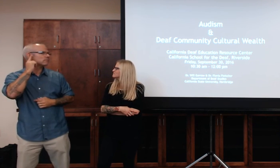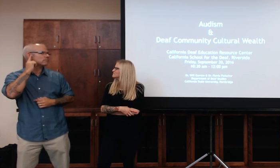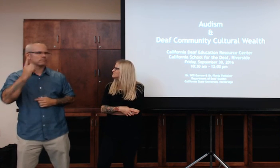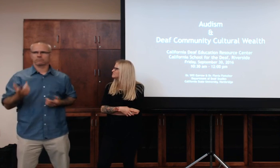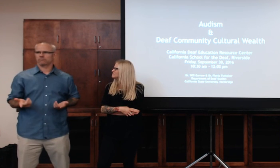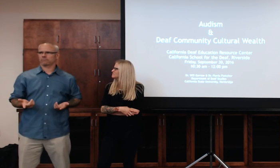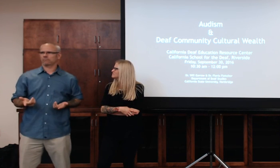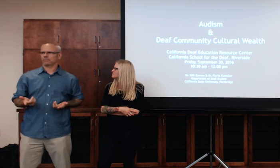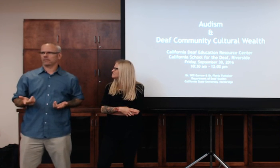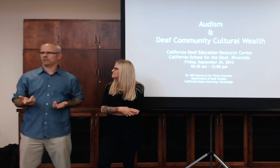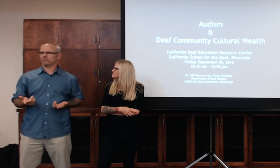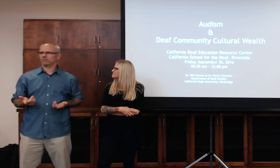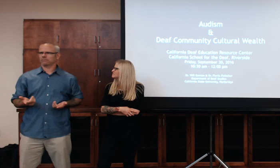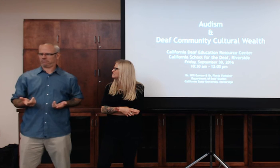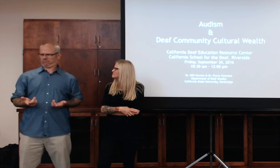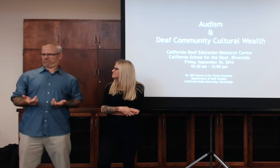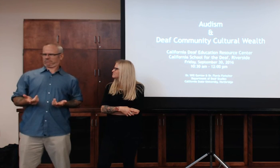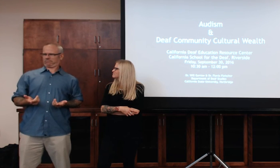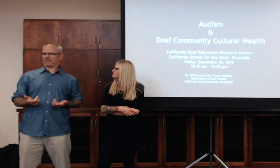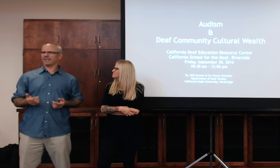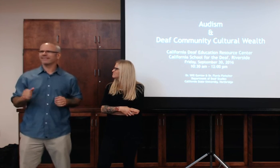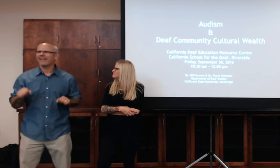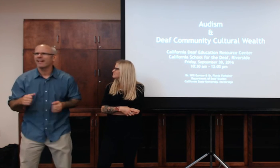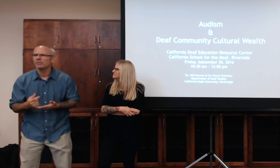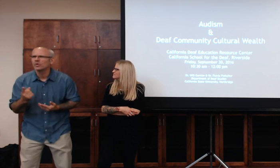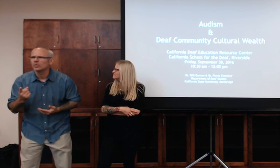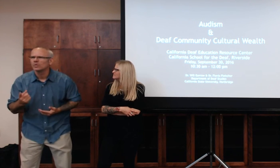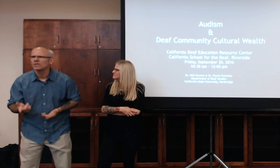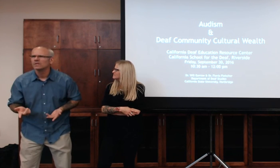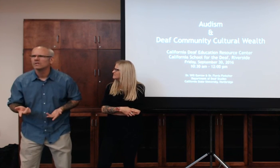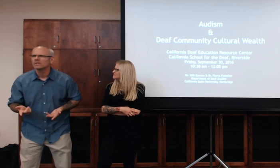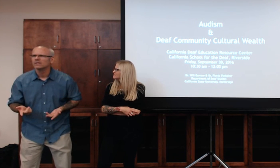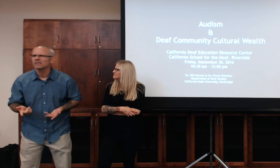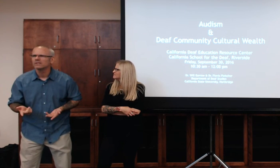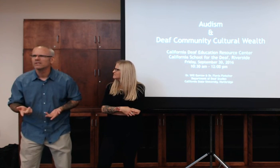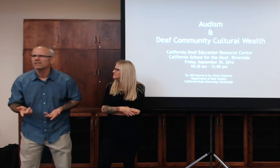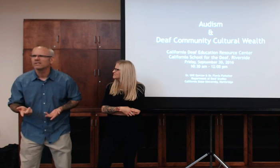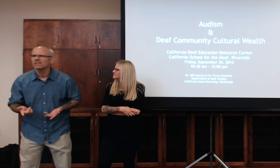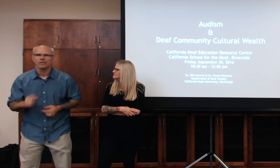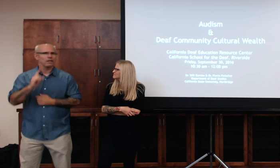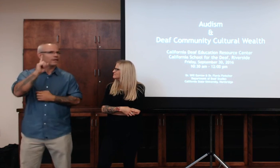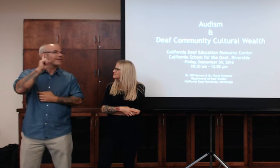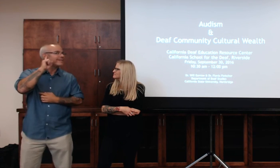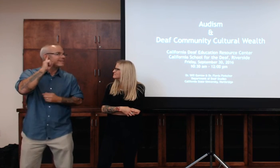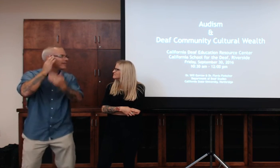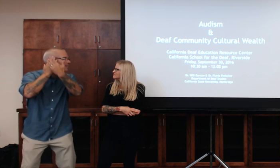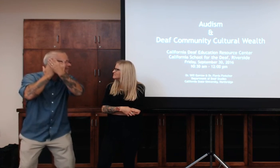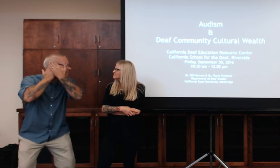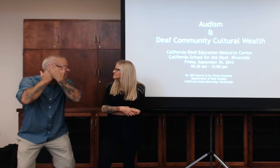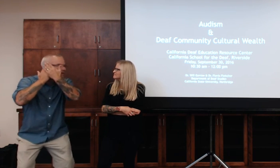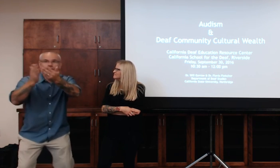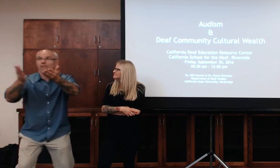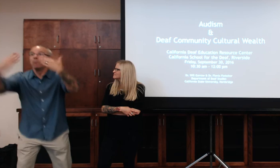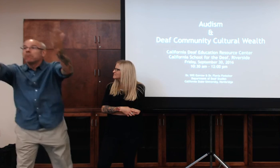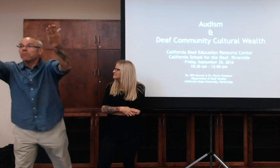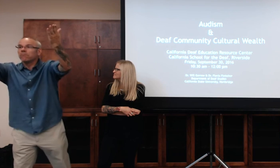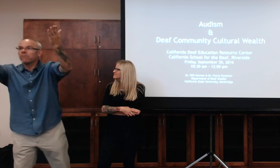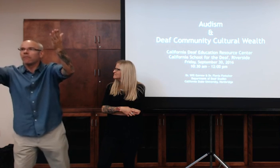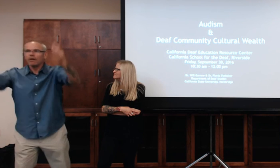ear, indicating that they couldn't hear me. And at first I thought, can I help you? They point to it again. Hello? Oh, what's wrong with